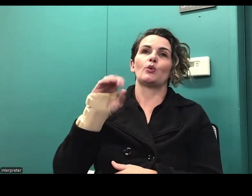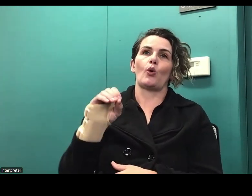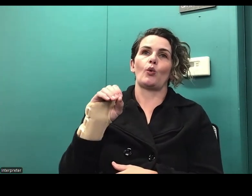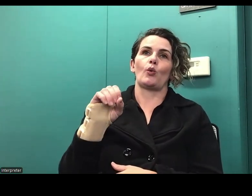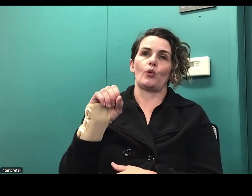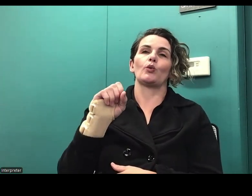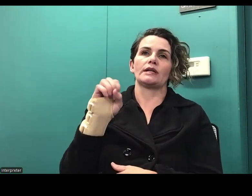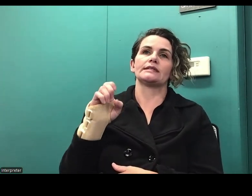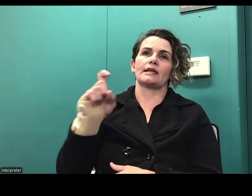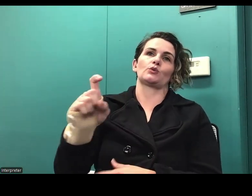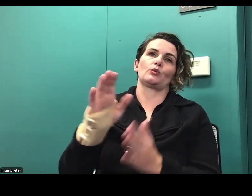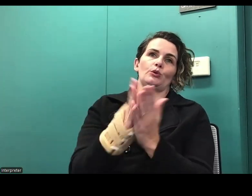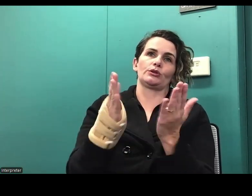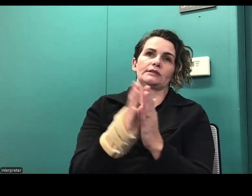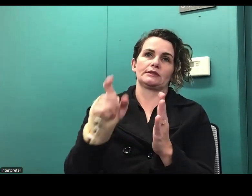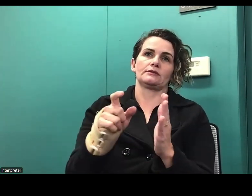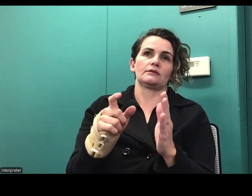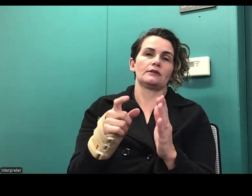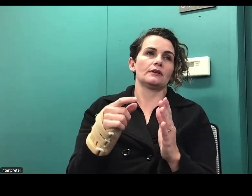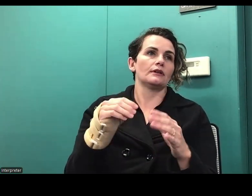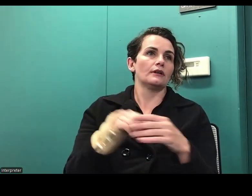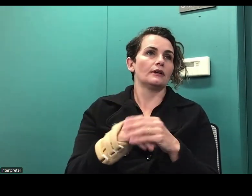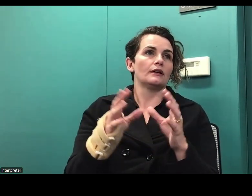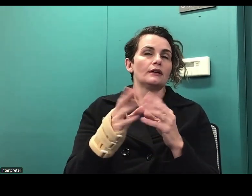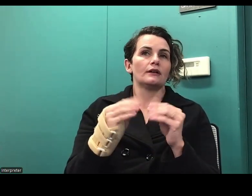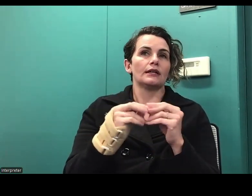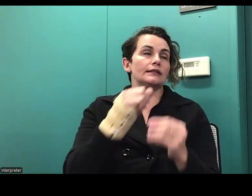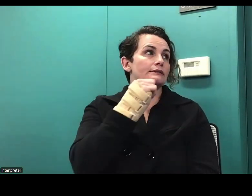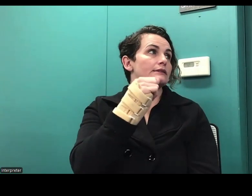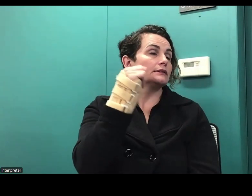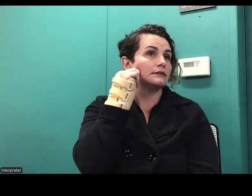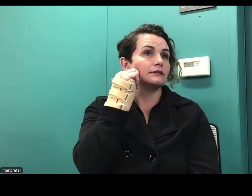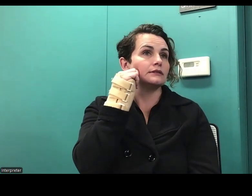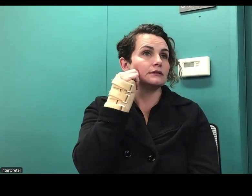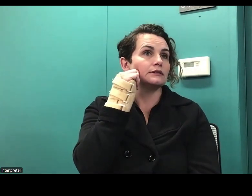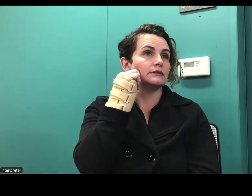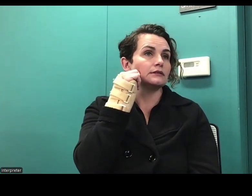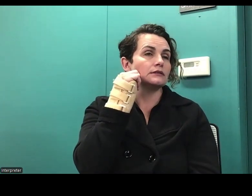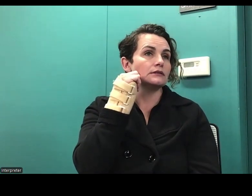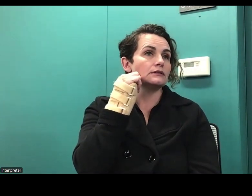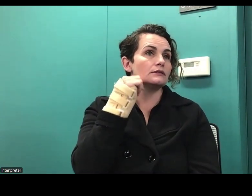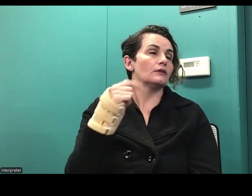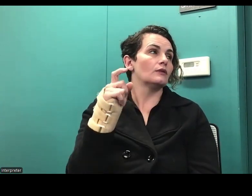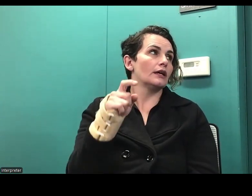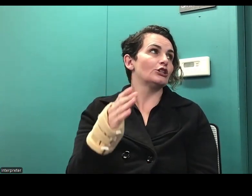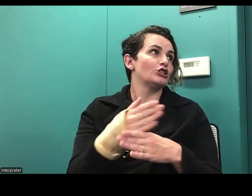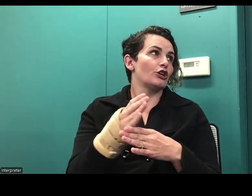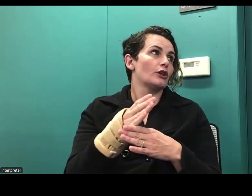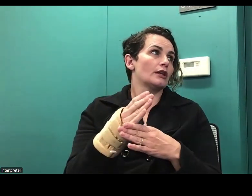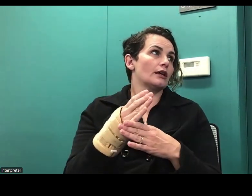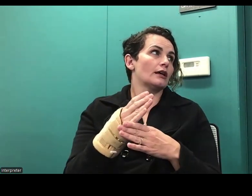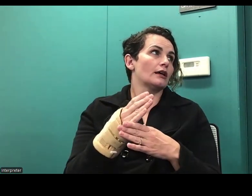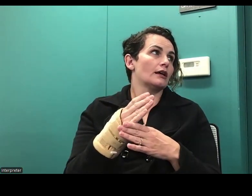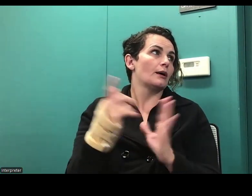heterosexual. Well, I was just telling you what I was in a meeting about. It's okay. this We yesterday. did have to share the banned